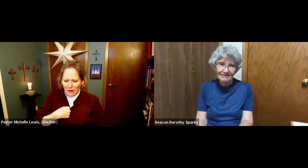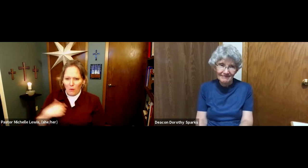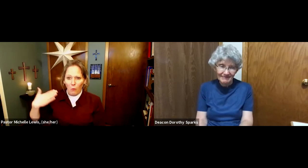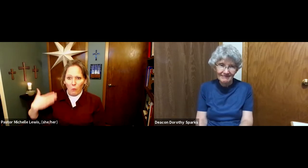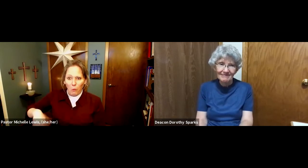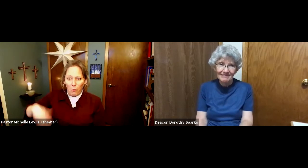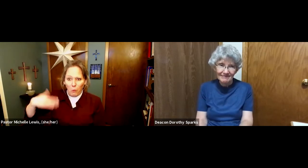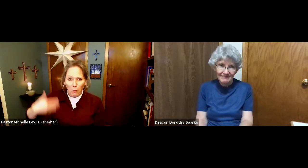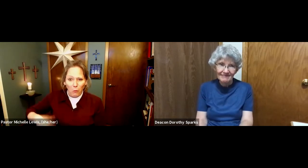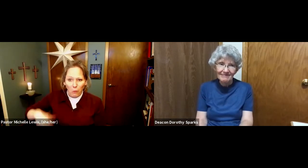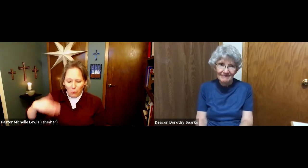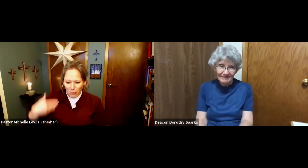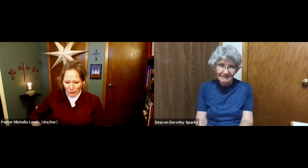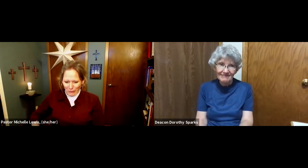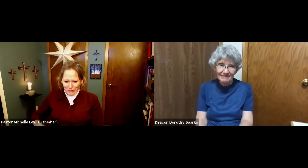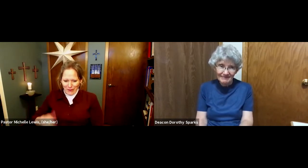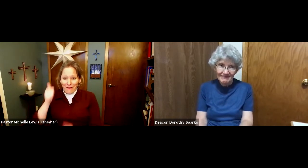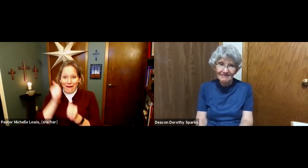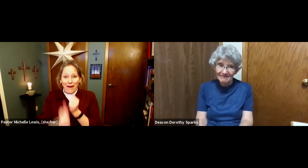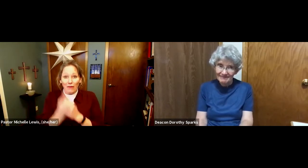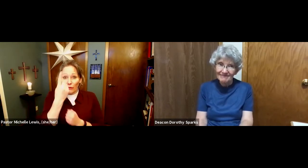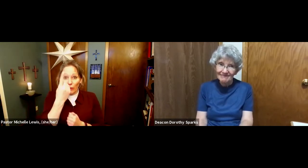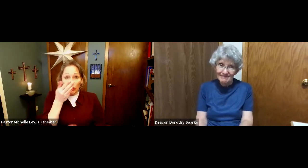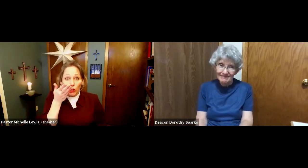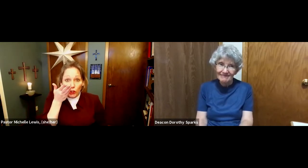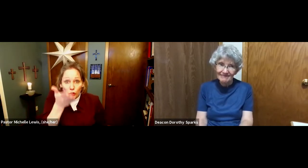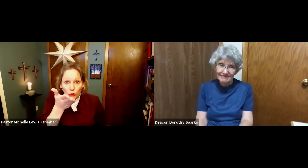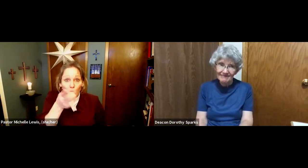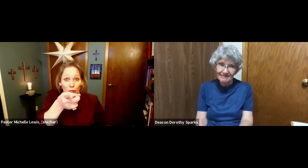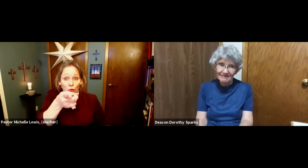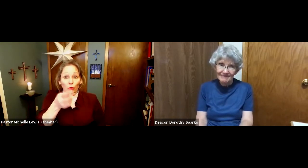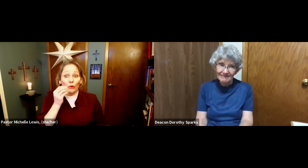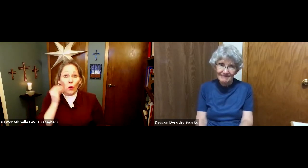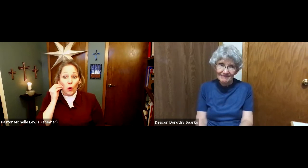When we have that realization that God loves us individually,